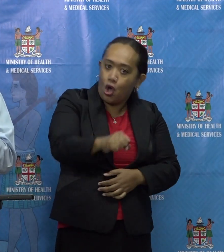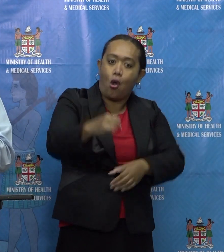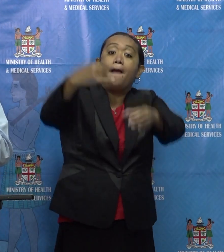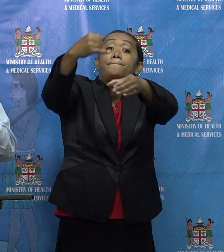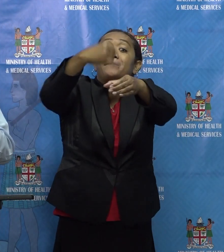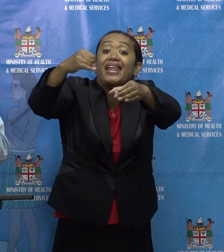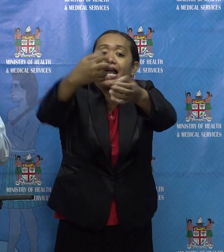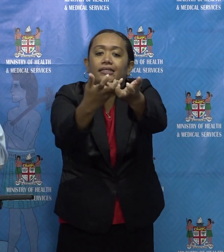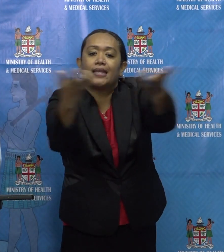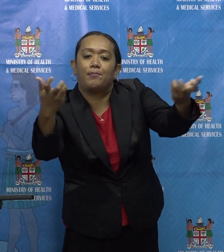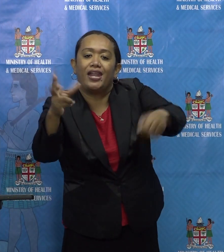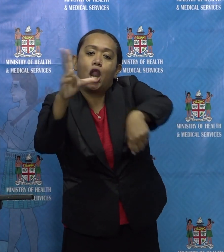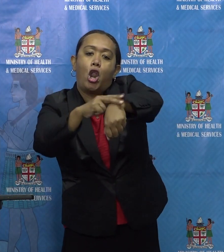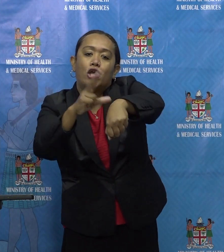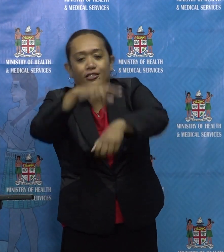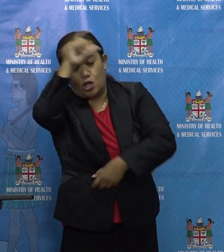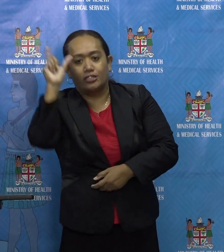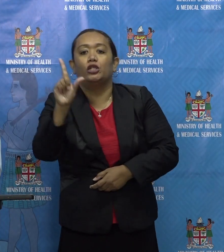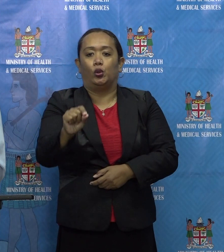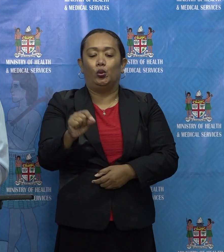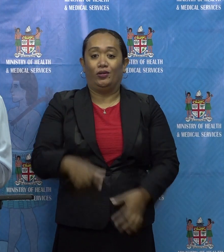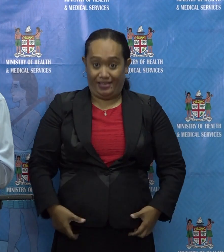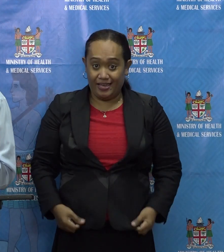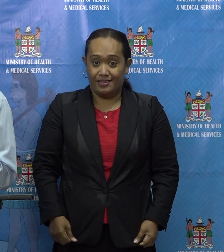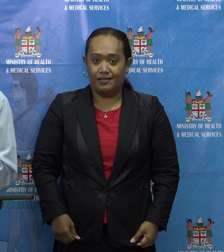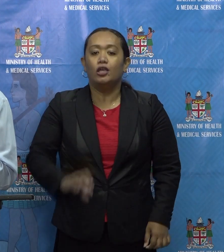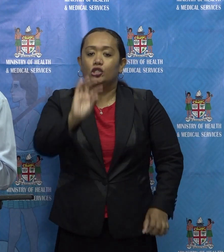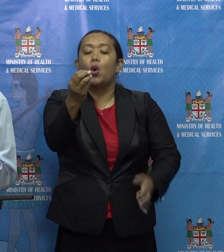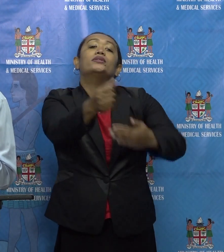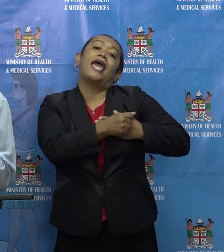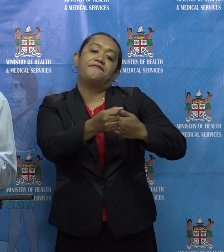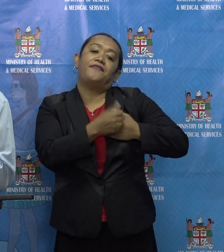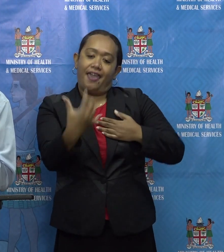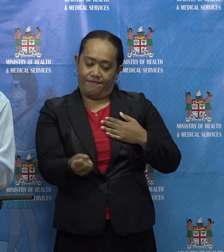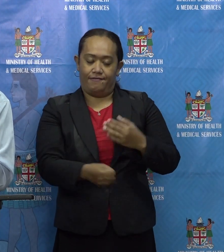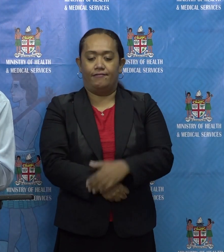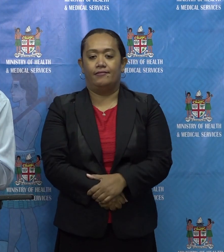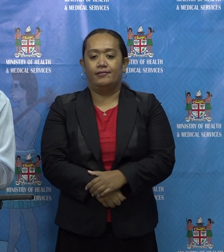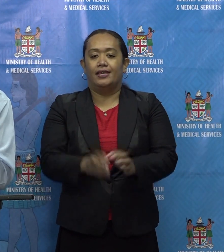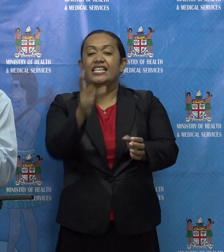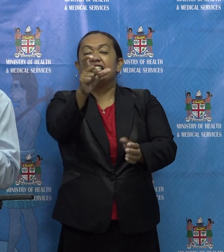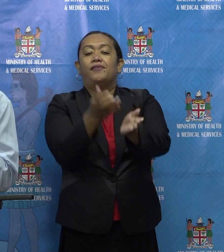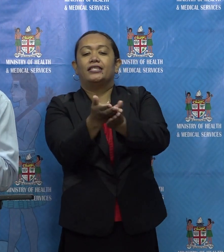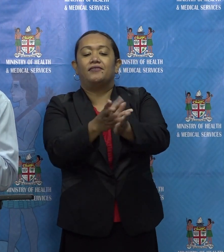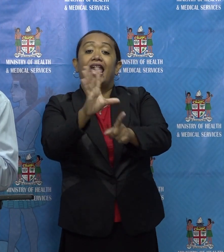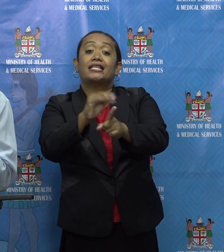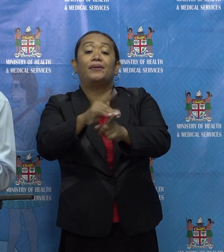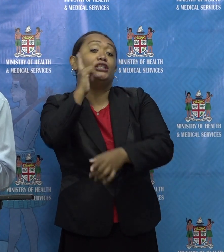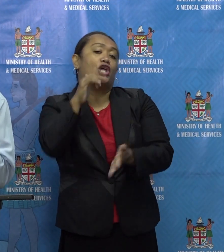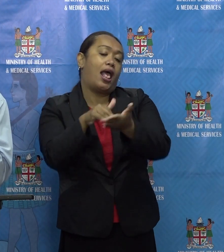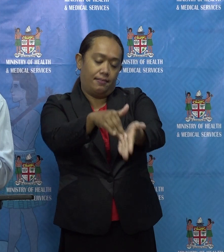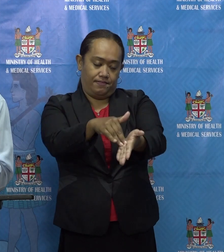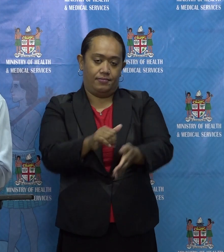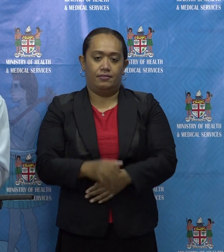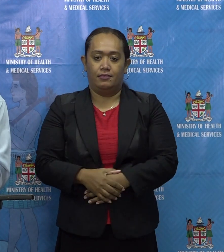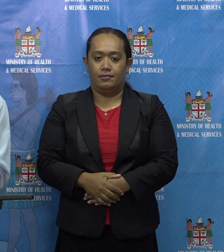actually stay a good distance away. So we actually need their help so that we